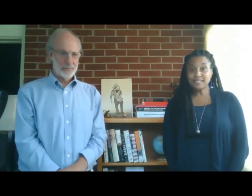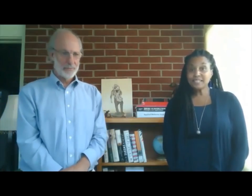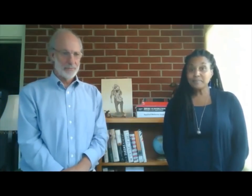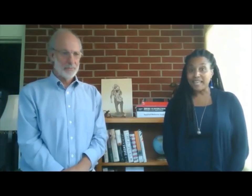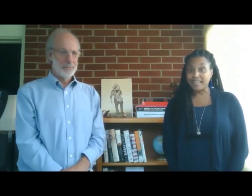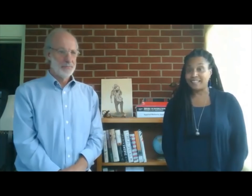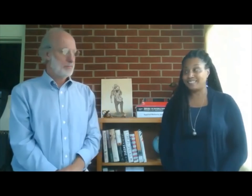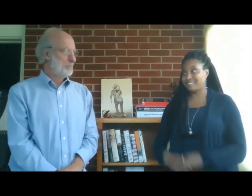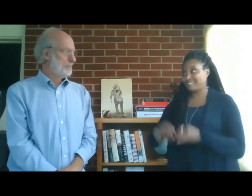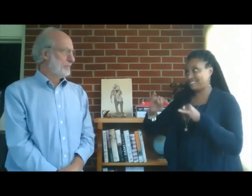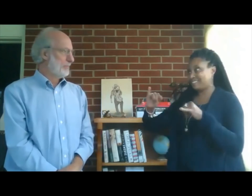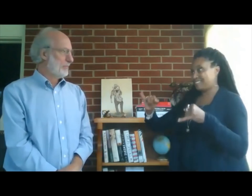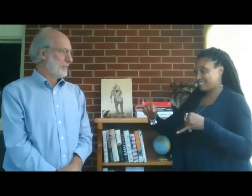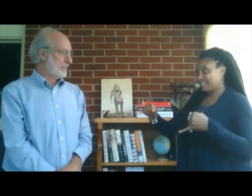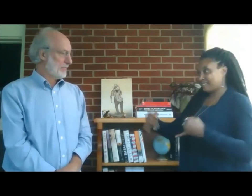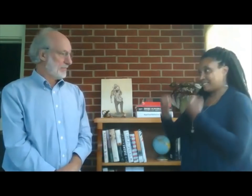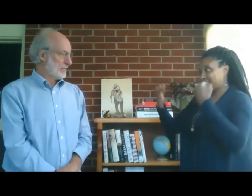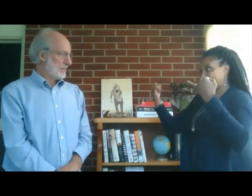Then spaghetti.